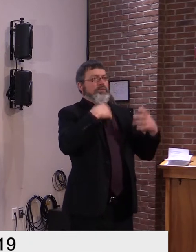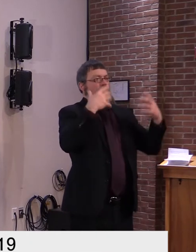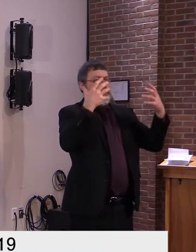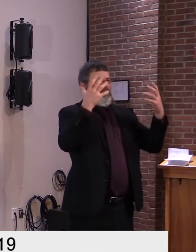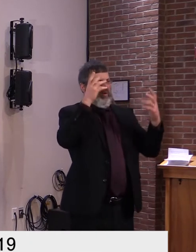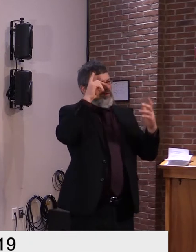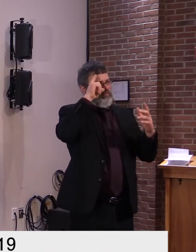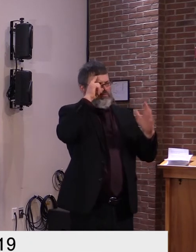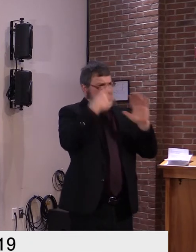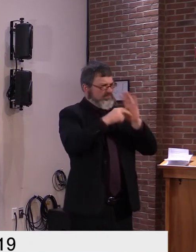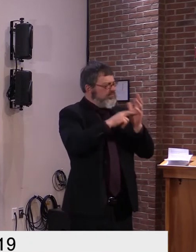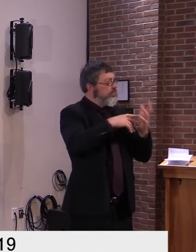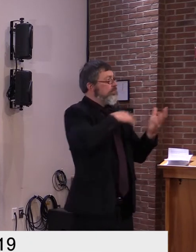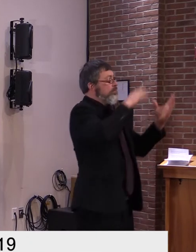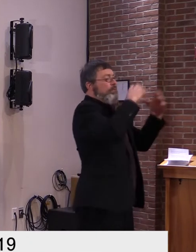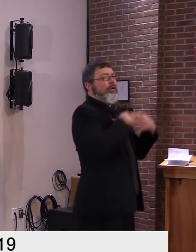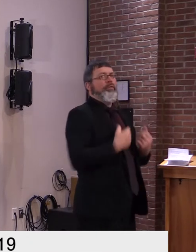due to